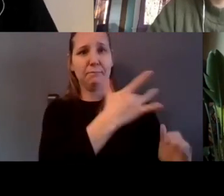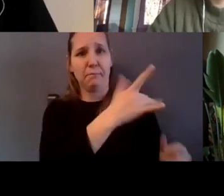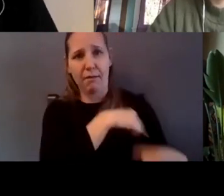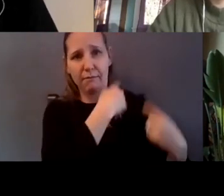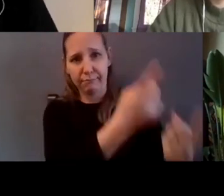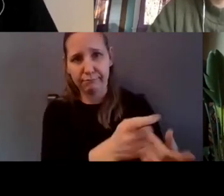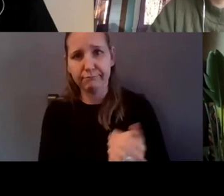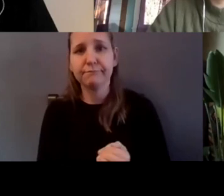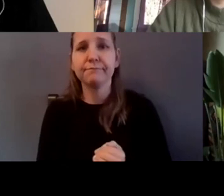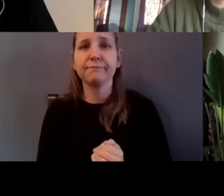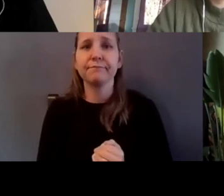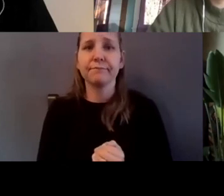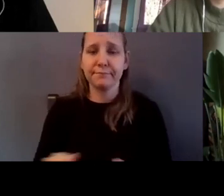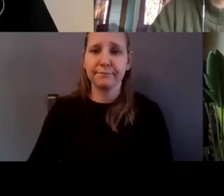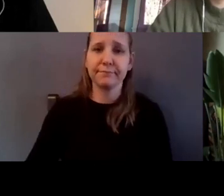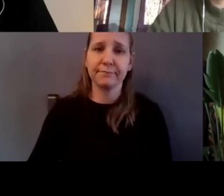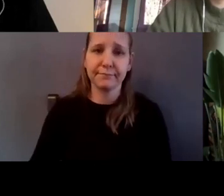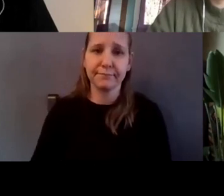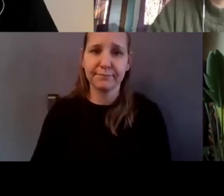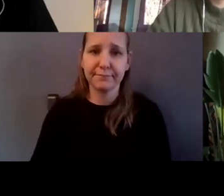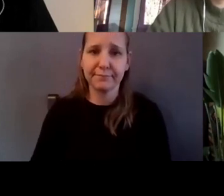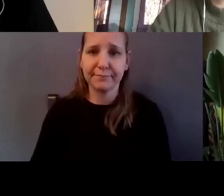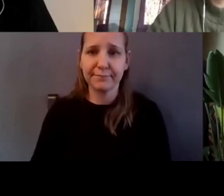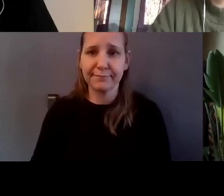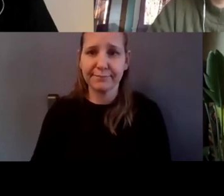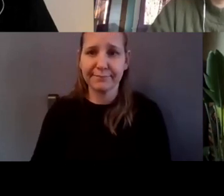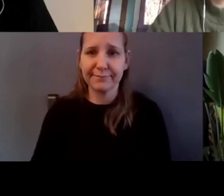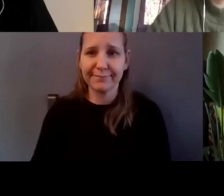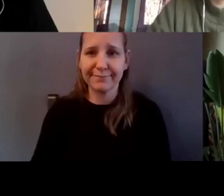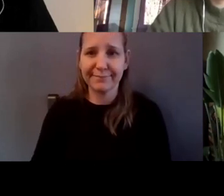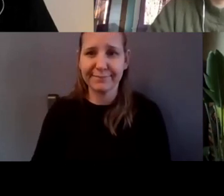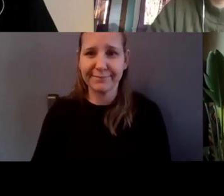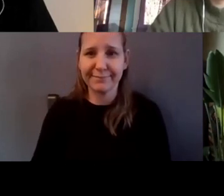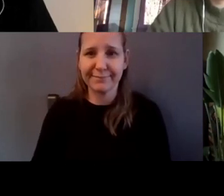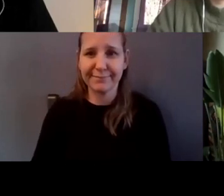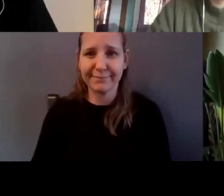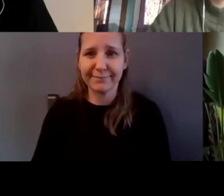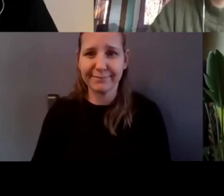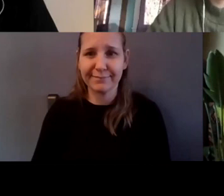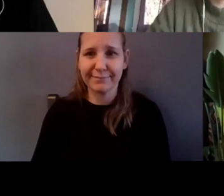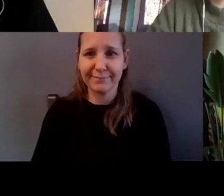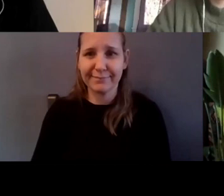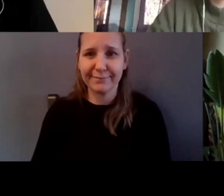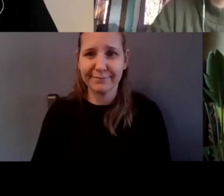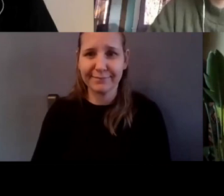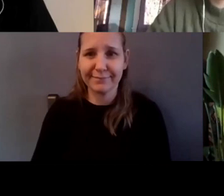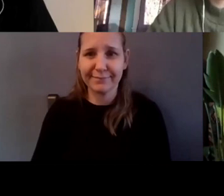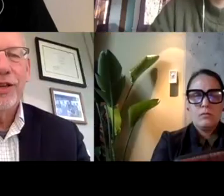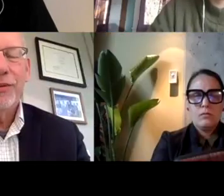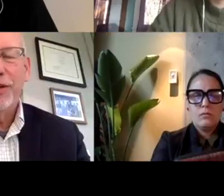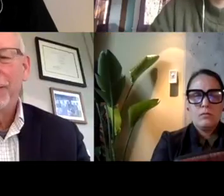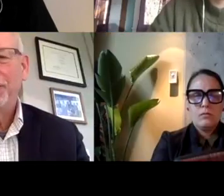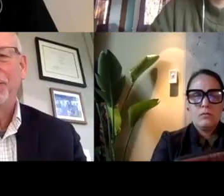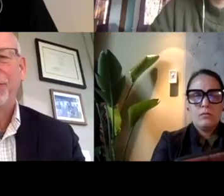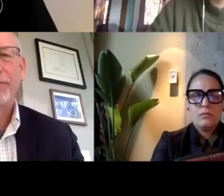modern era. There was a comment around the post-Fordist solutions. So I'm just very heartened by this conversation. So thank